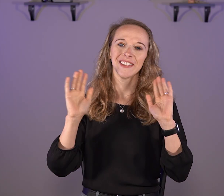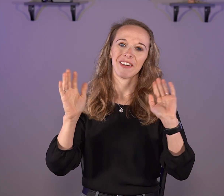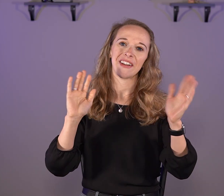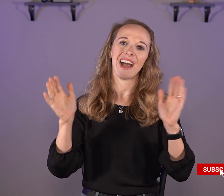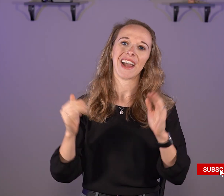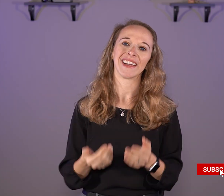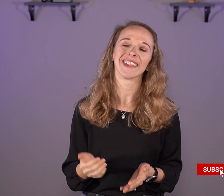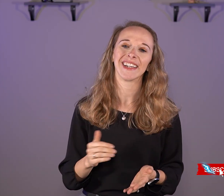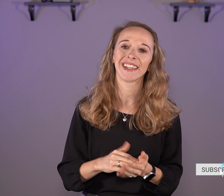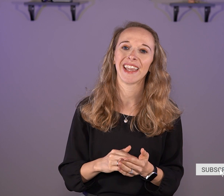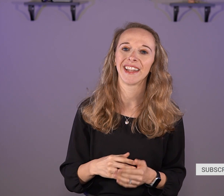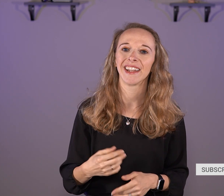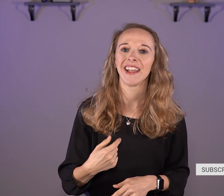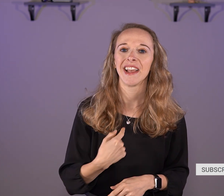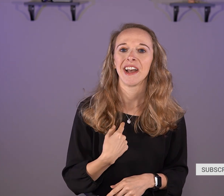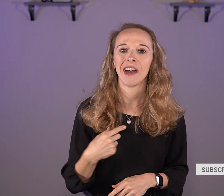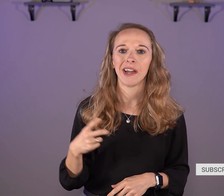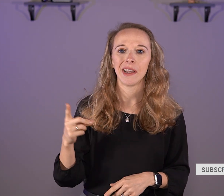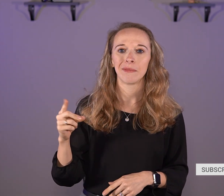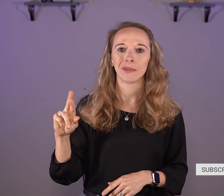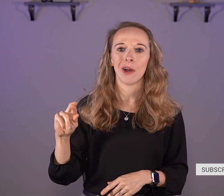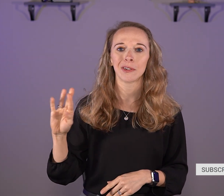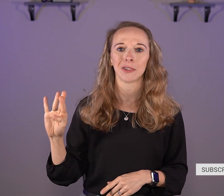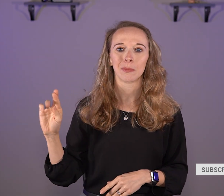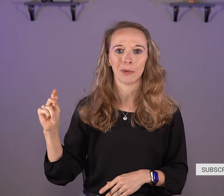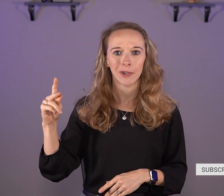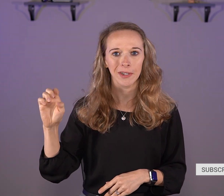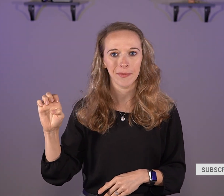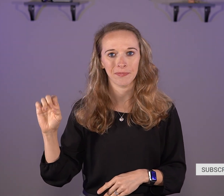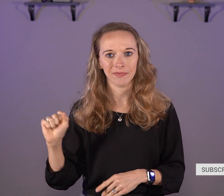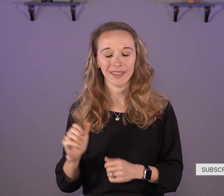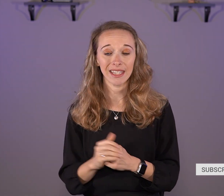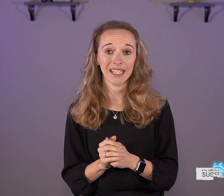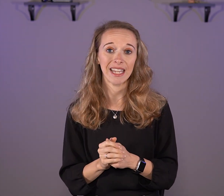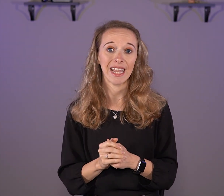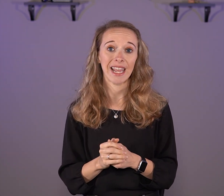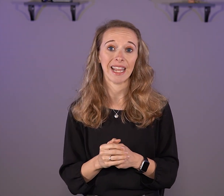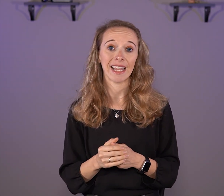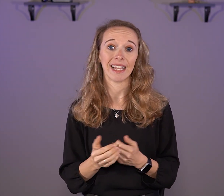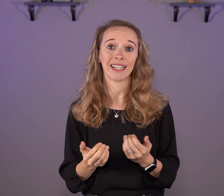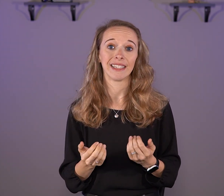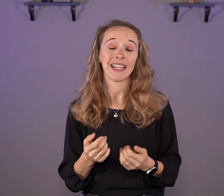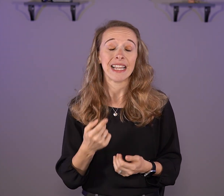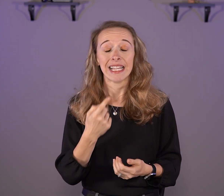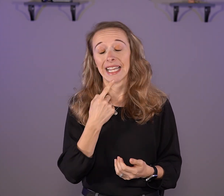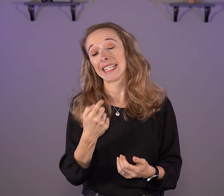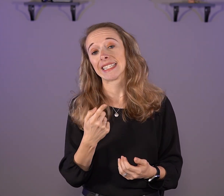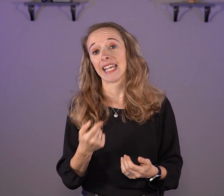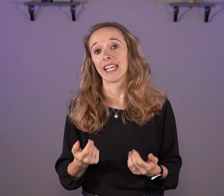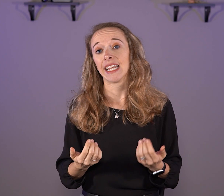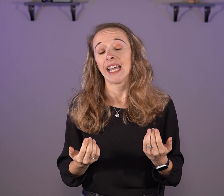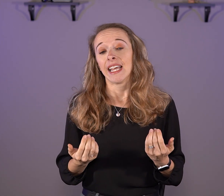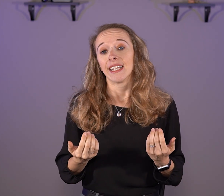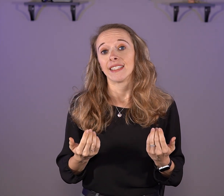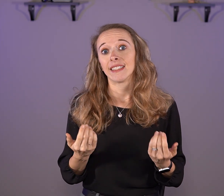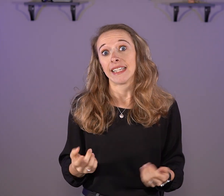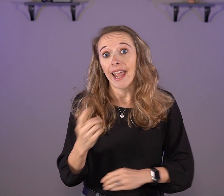So hi, again, I'm Dr. Brooke, and like I said,